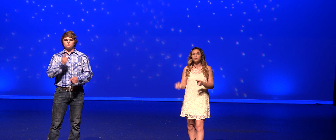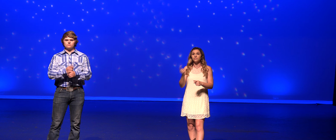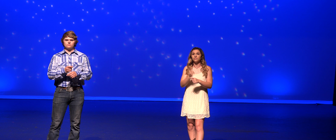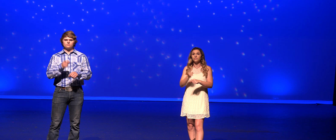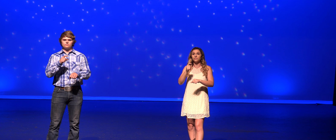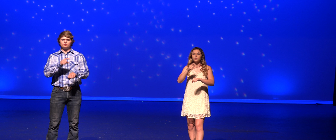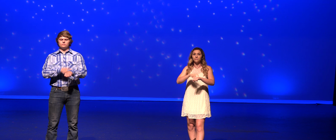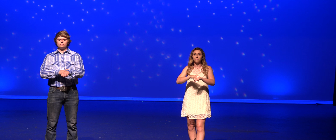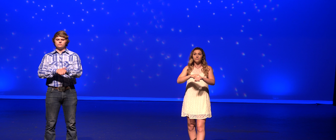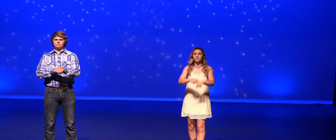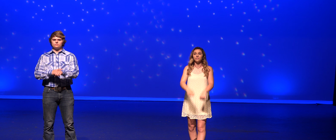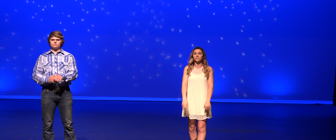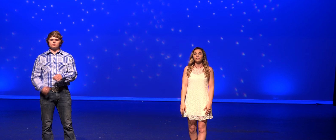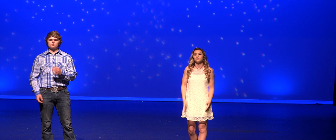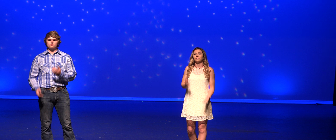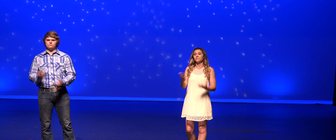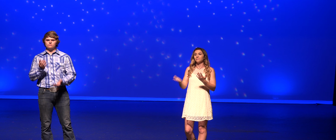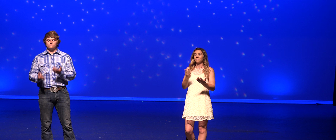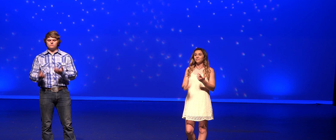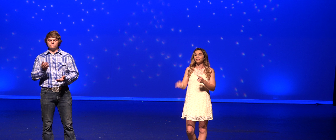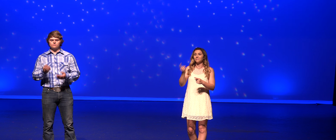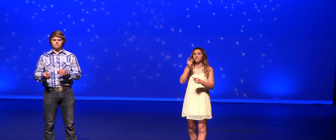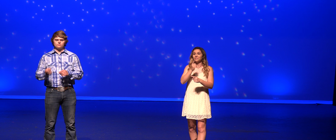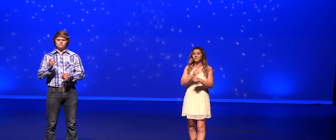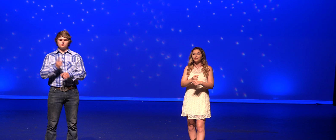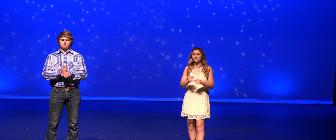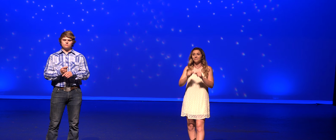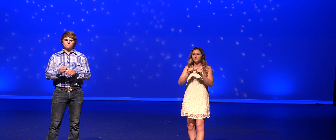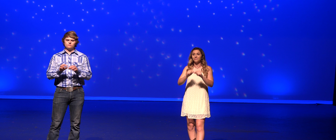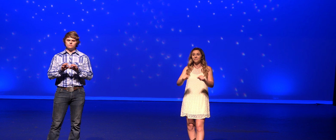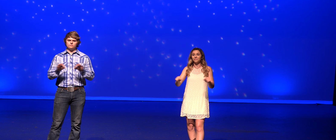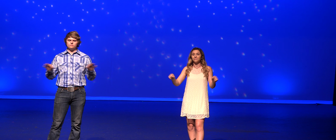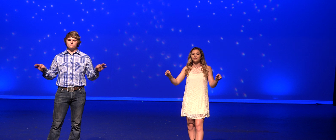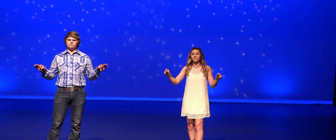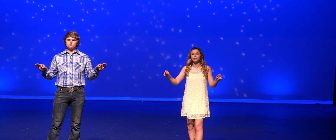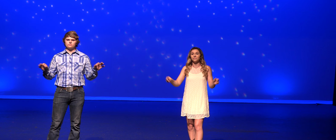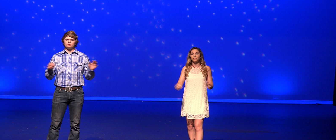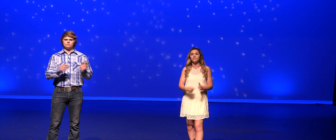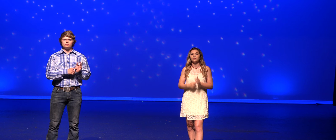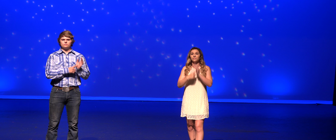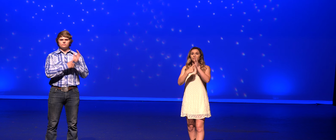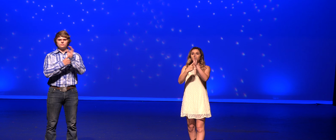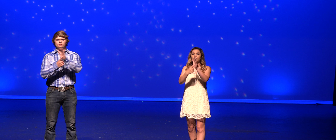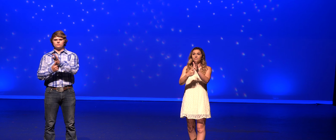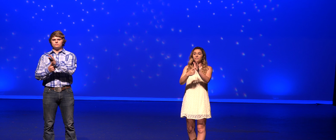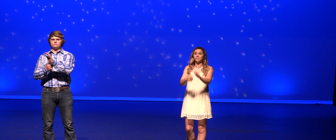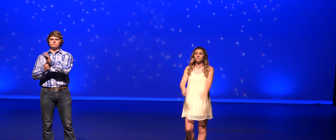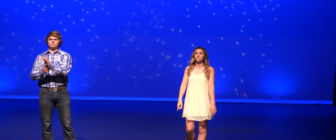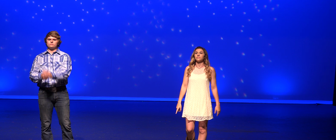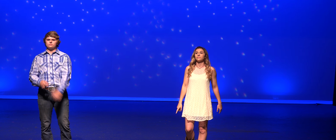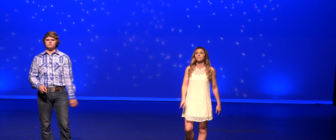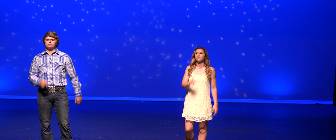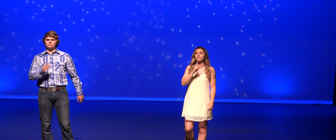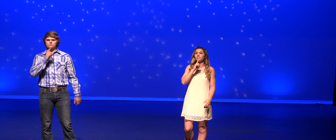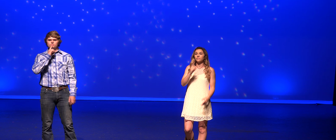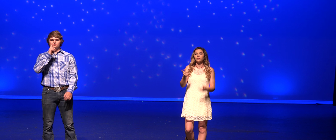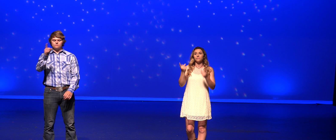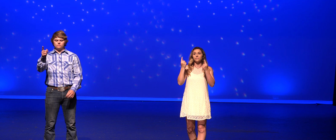be the right time These might not be the right lines to prove I'll say